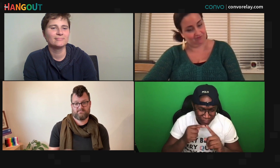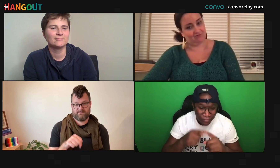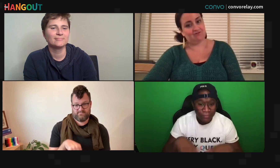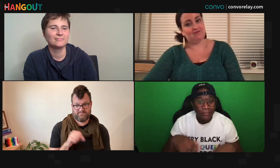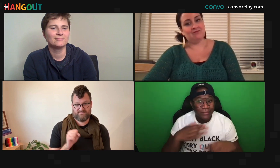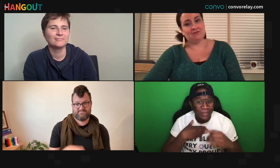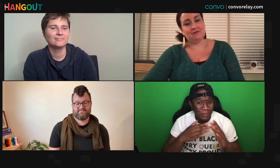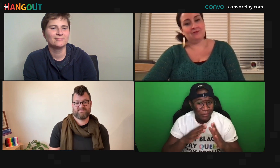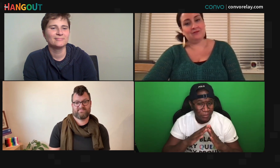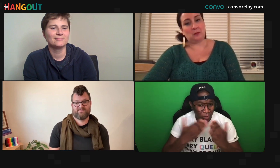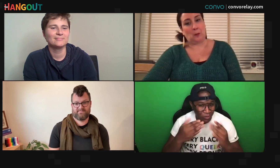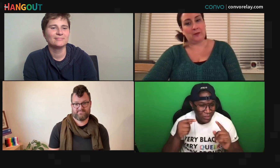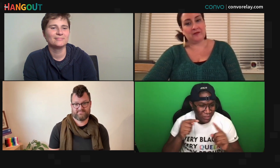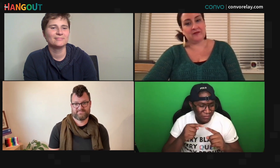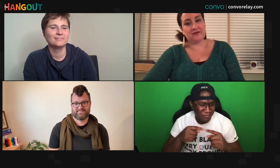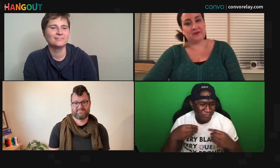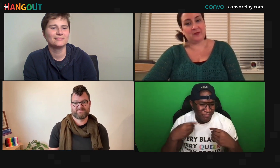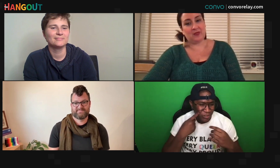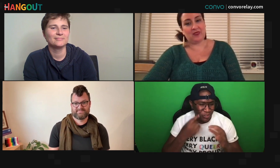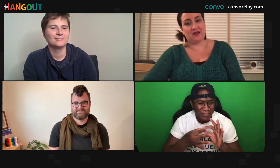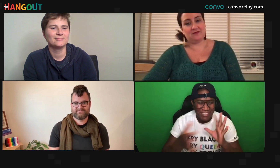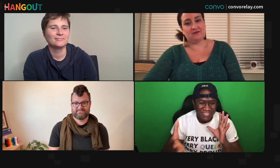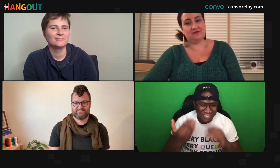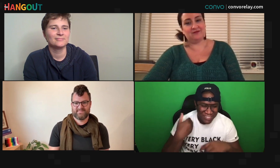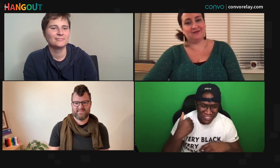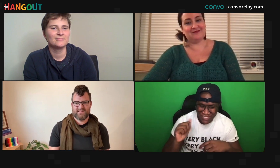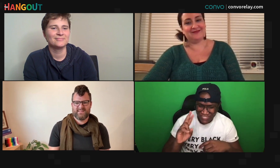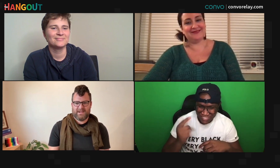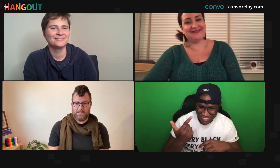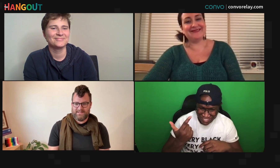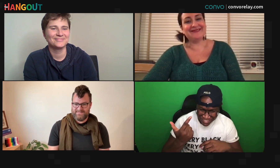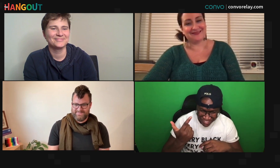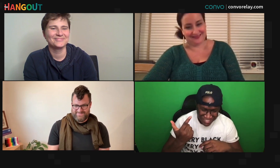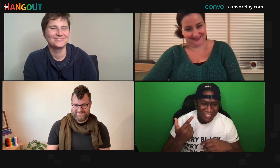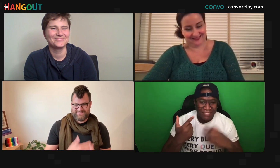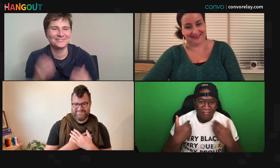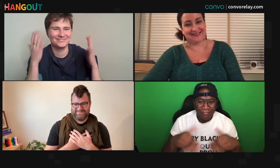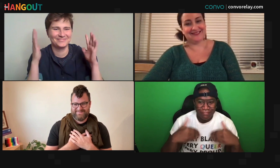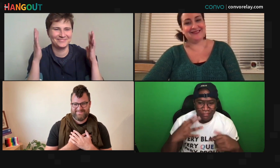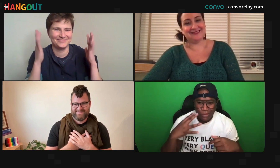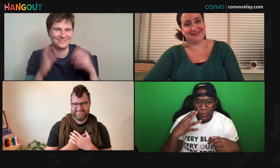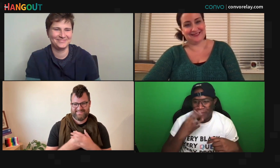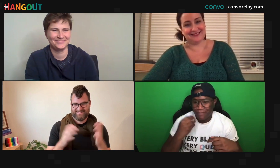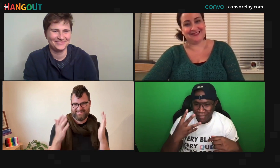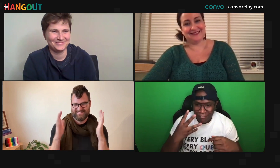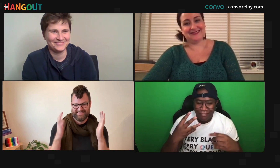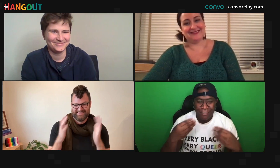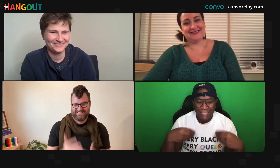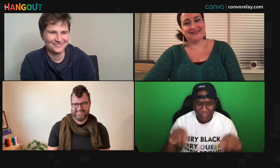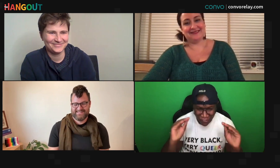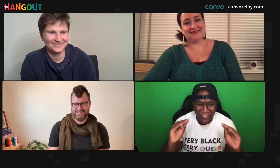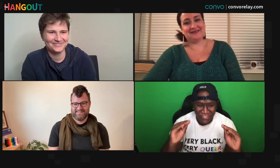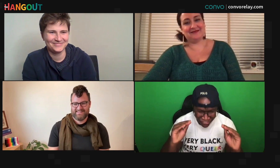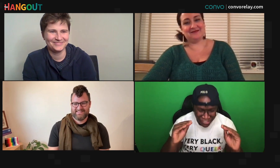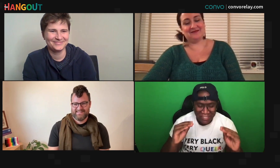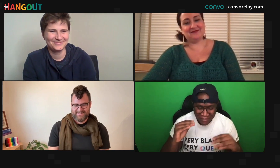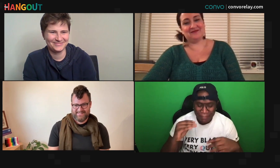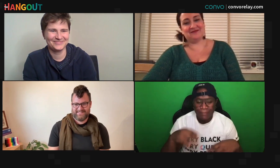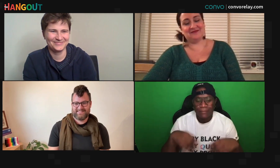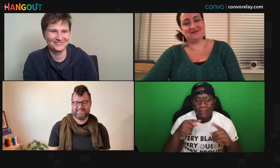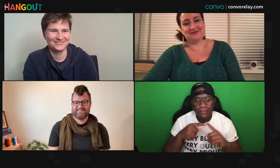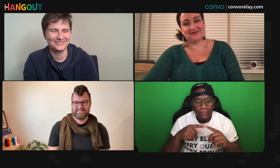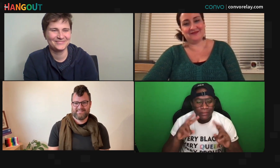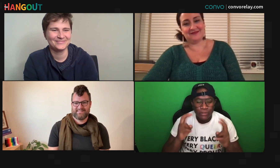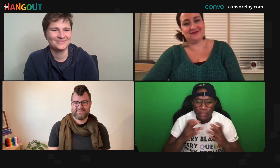these changes are shown through children's books. I just released my book in August, just